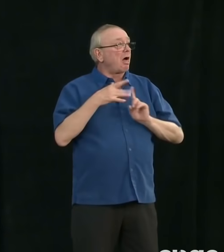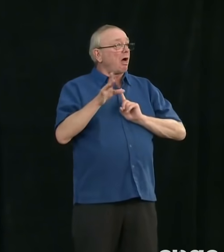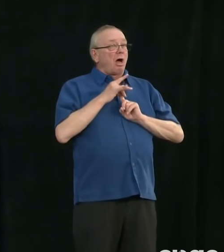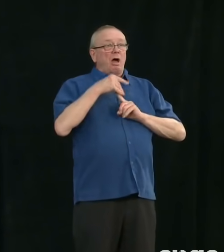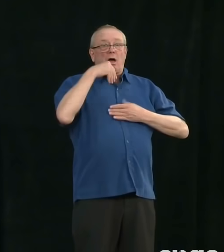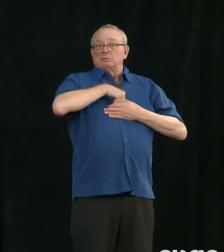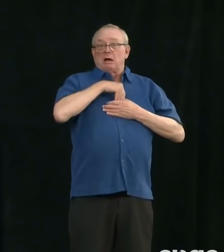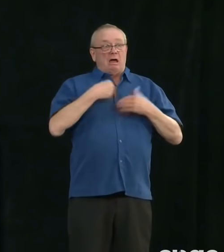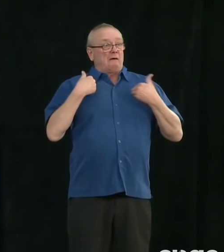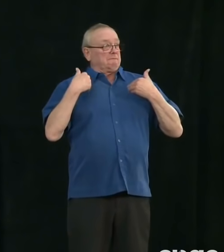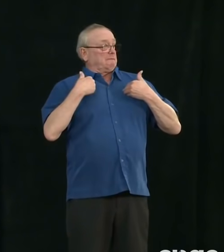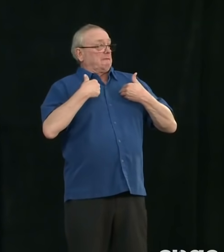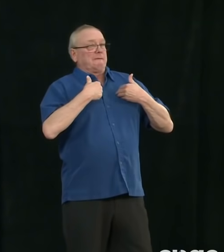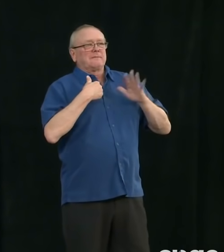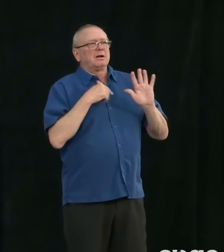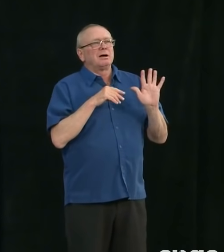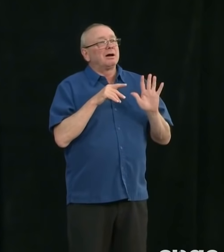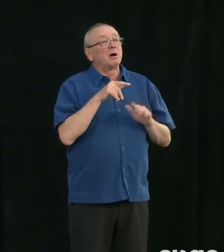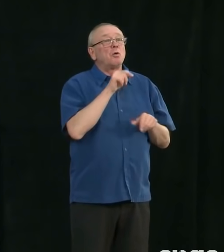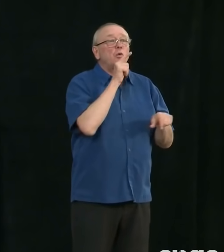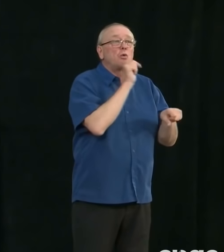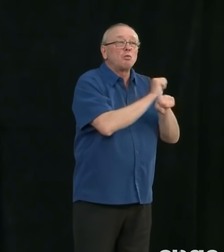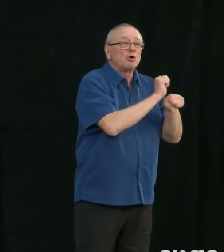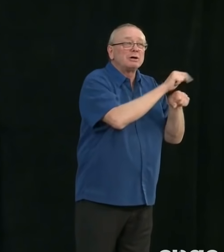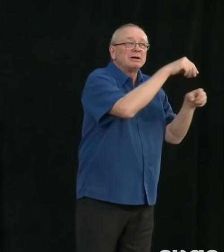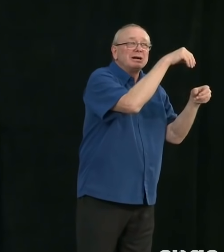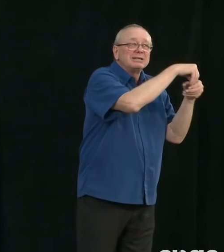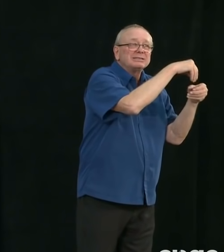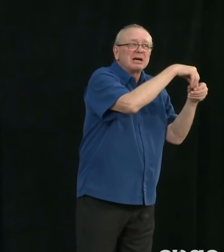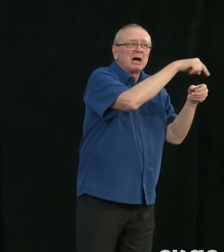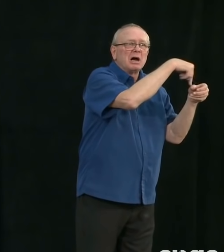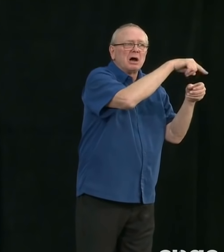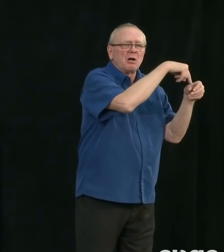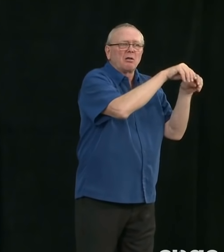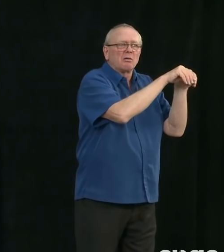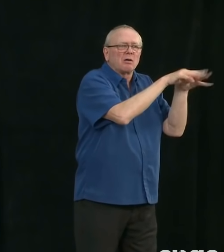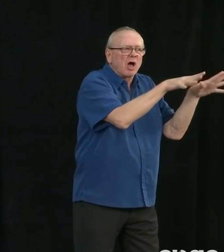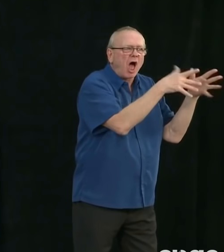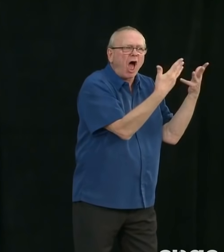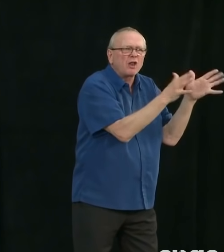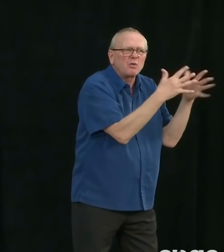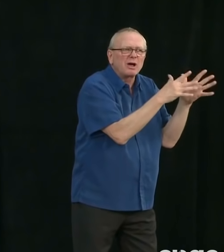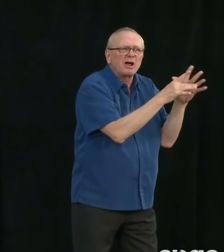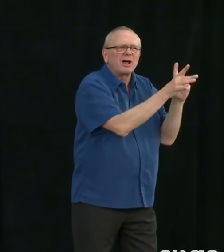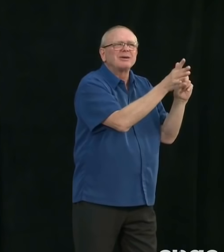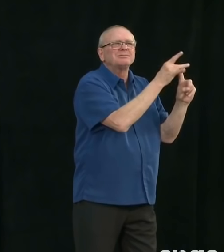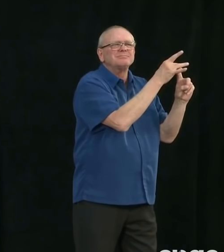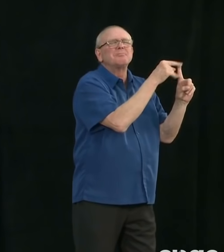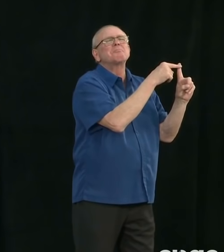Operator, could you put through the next question, please? Michael King, Global News.